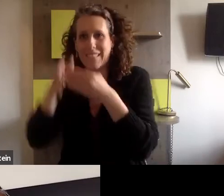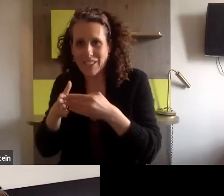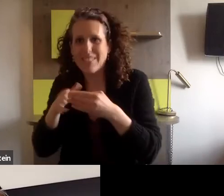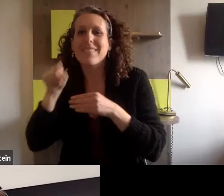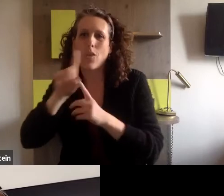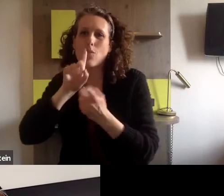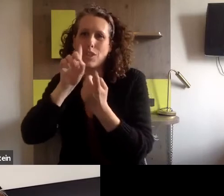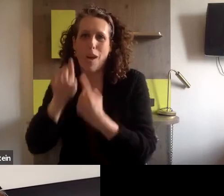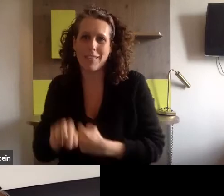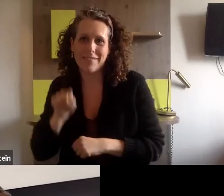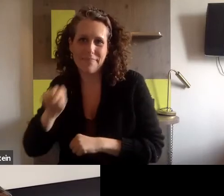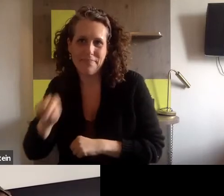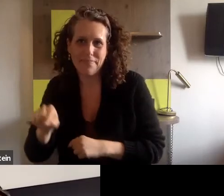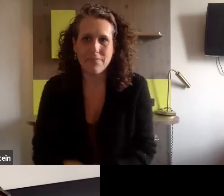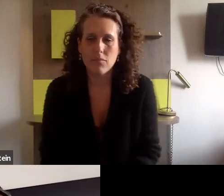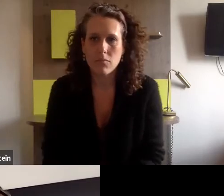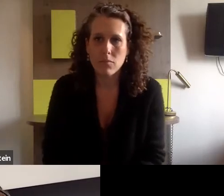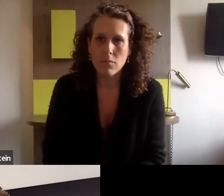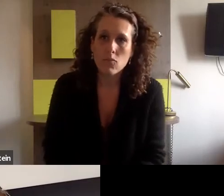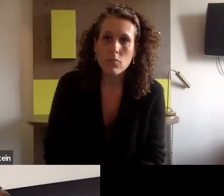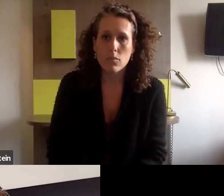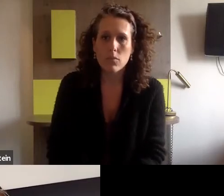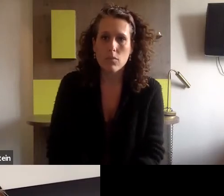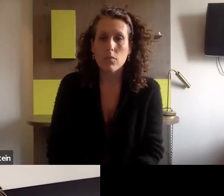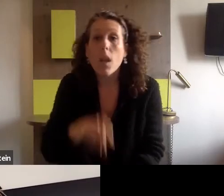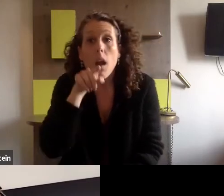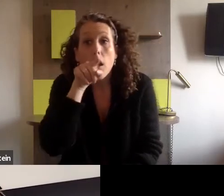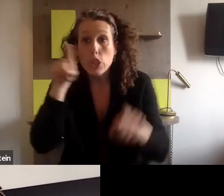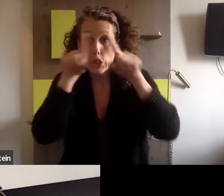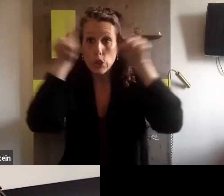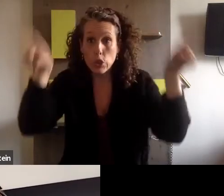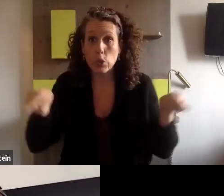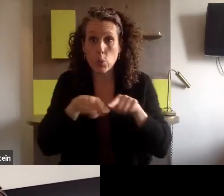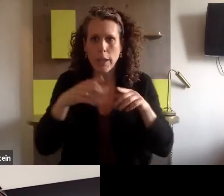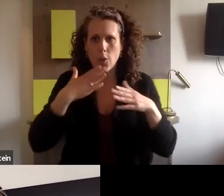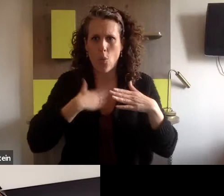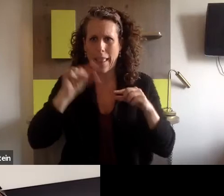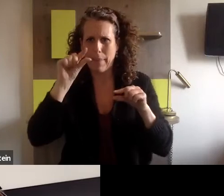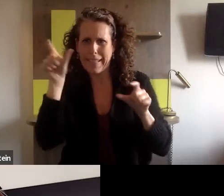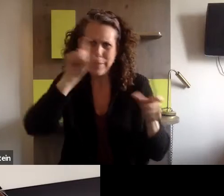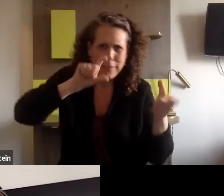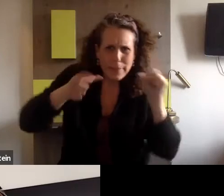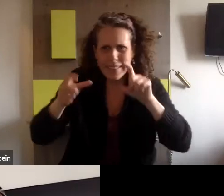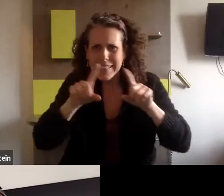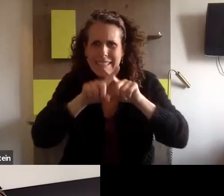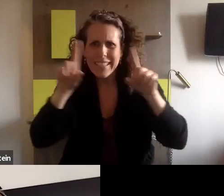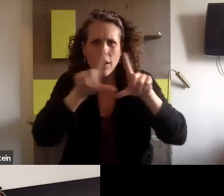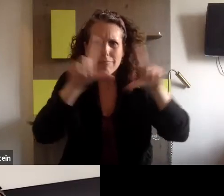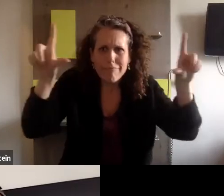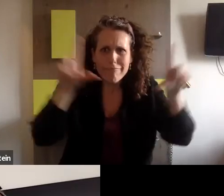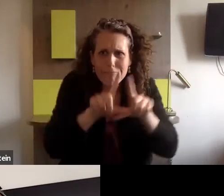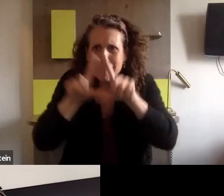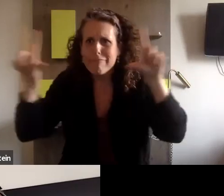So you can also experiment with the view of your screen. You can use the view options at the top of the